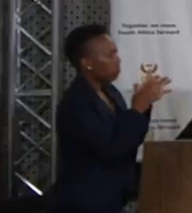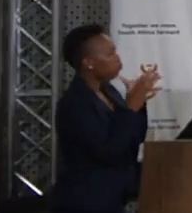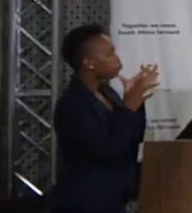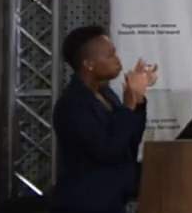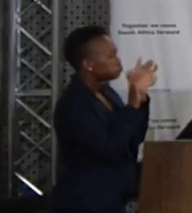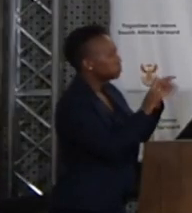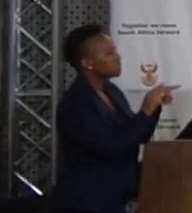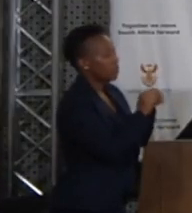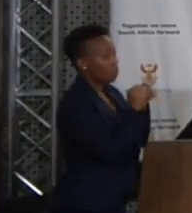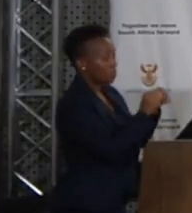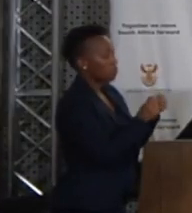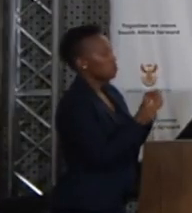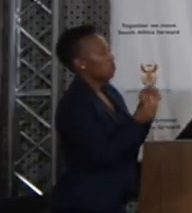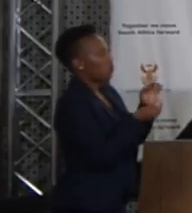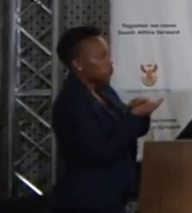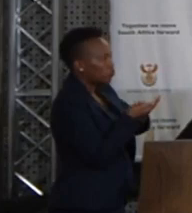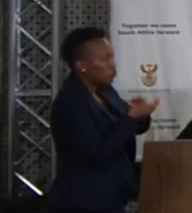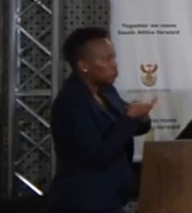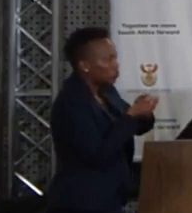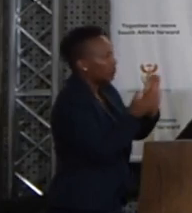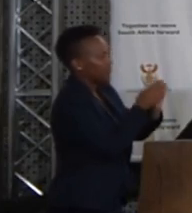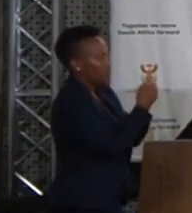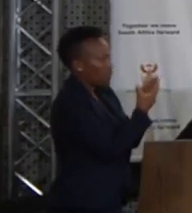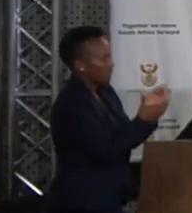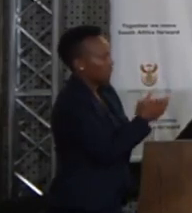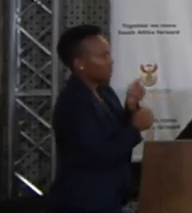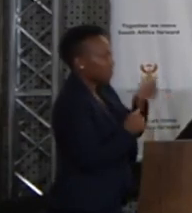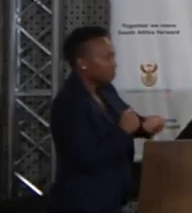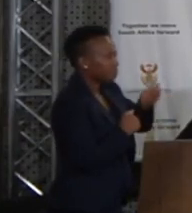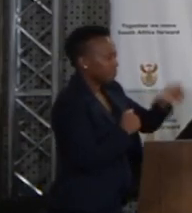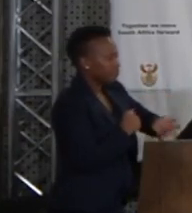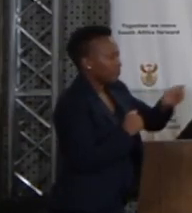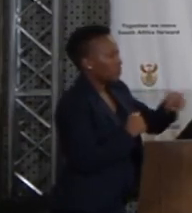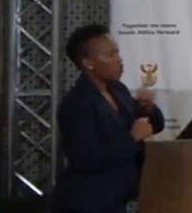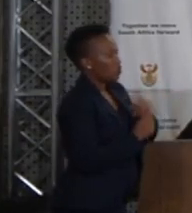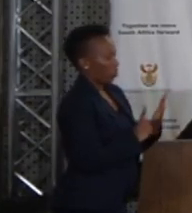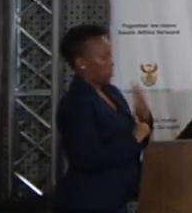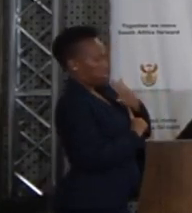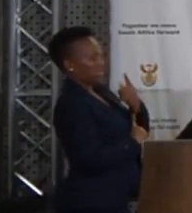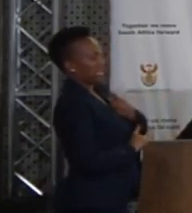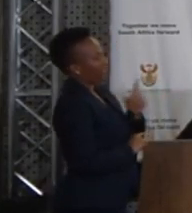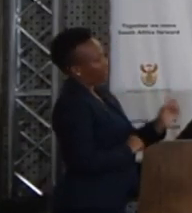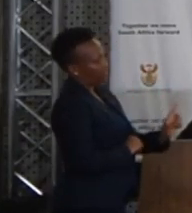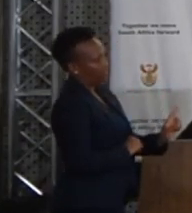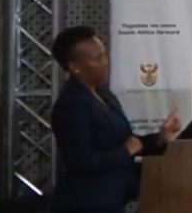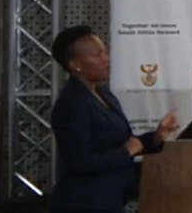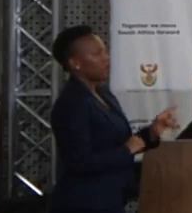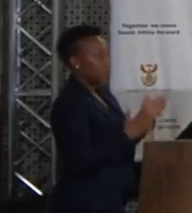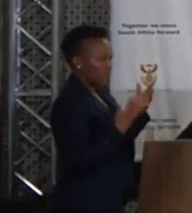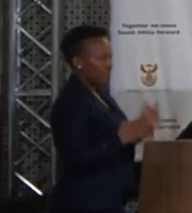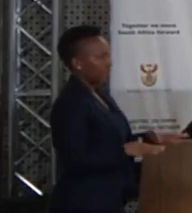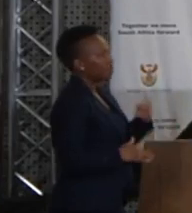to wash our hands from time to time so that we don't infect ourselves. Having said that, to